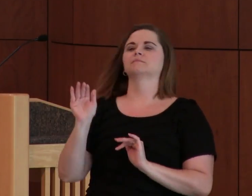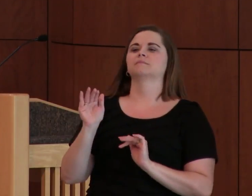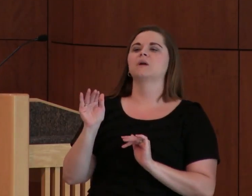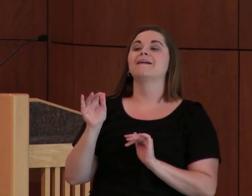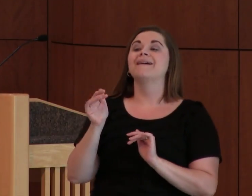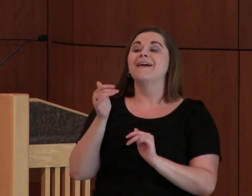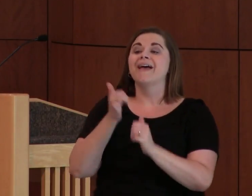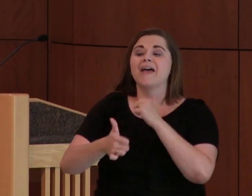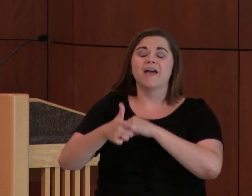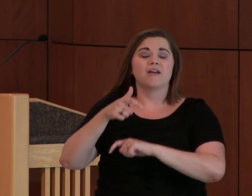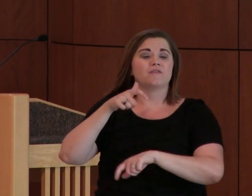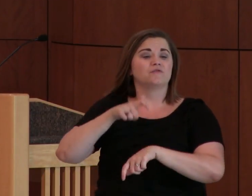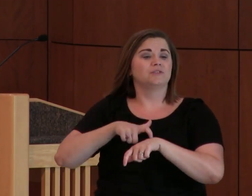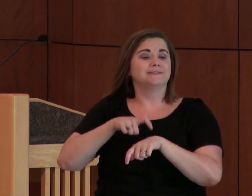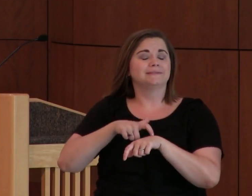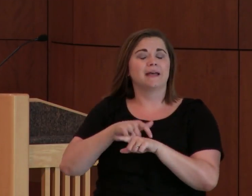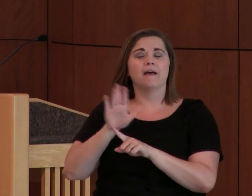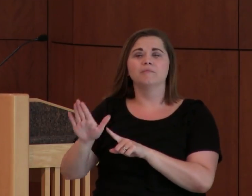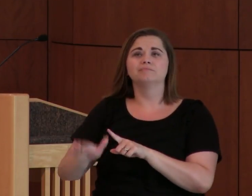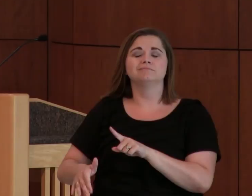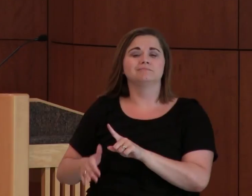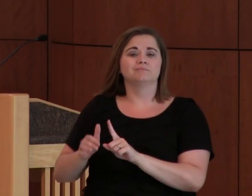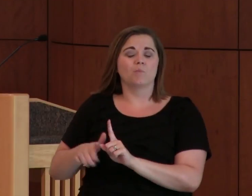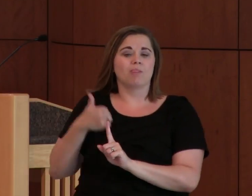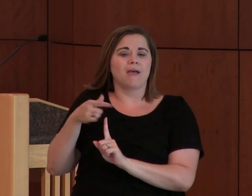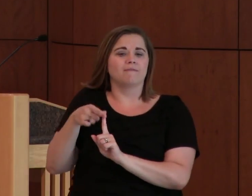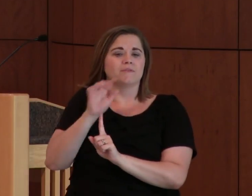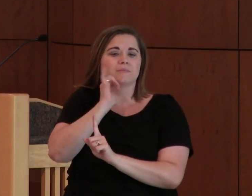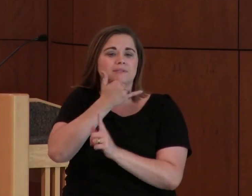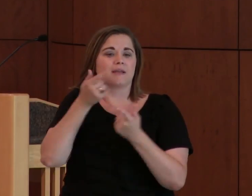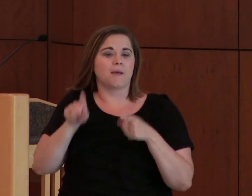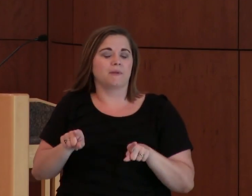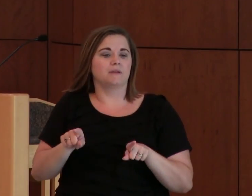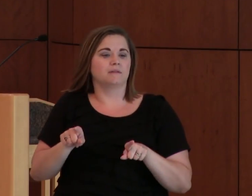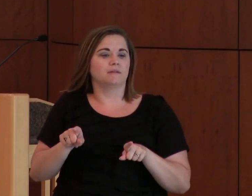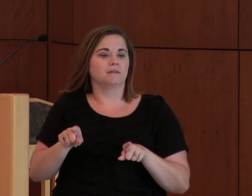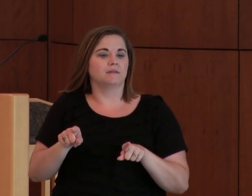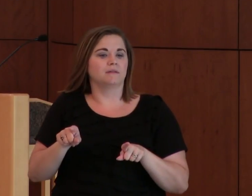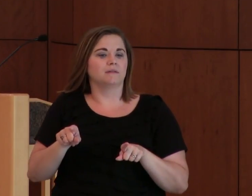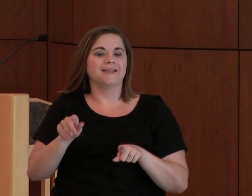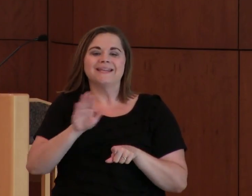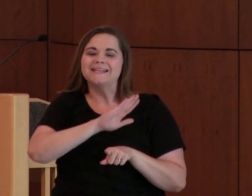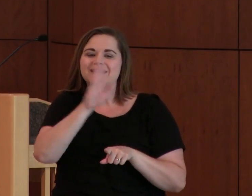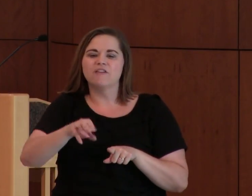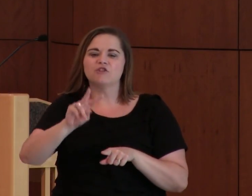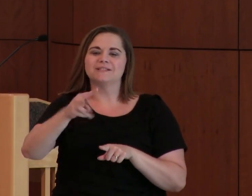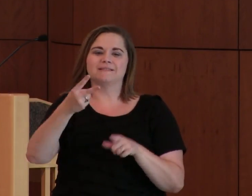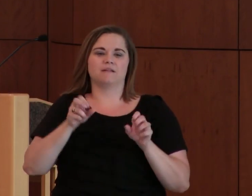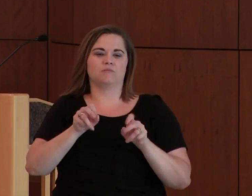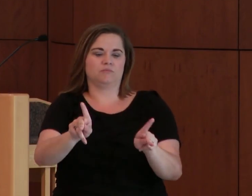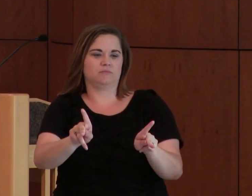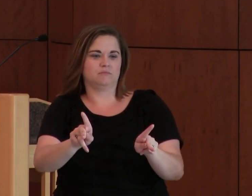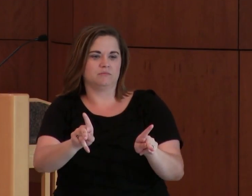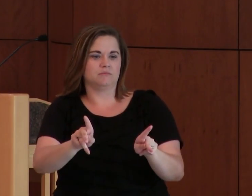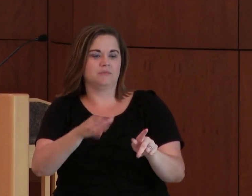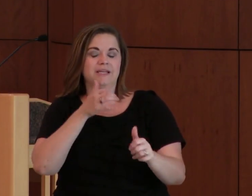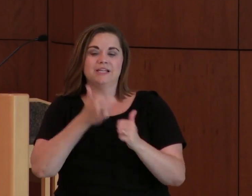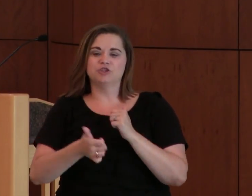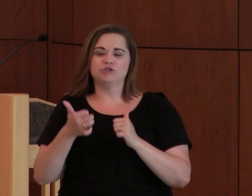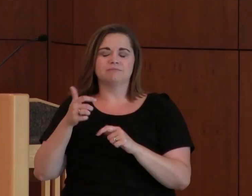point in Laura's life, when she made a mistake, there was never a second chance. Every time Laura made a mistake, she